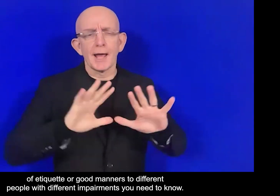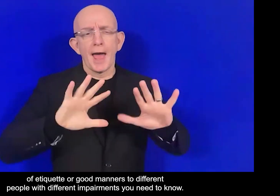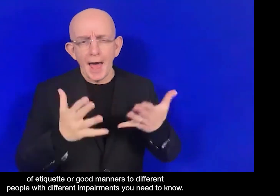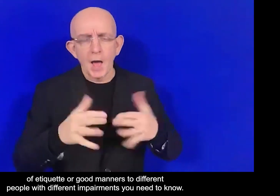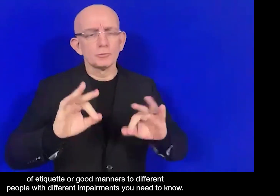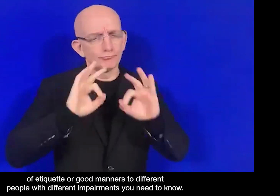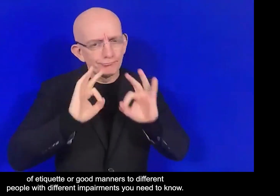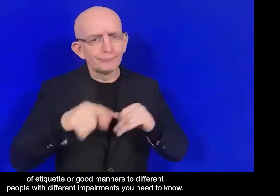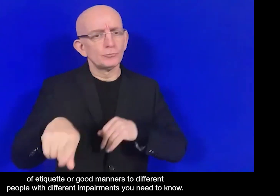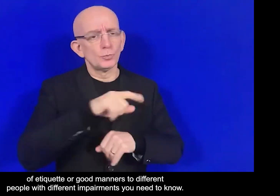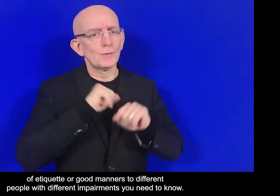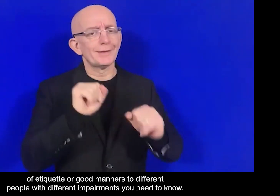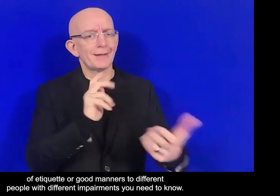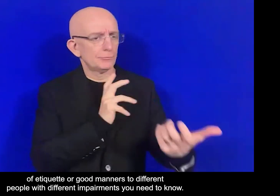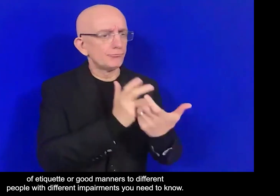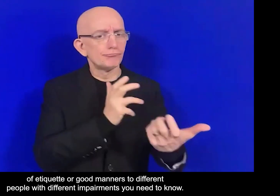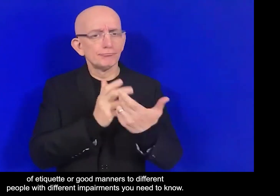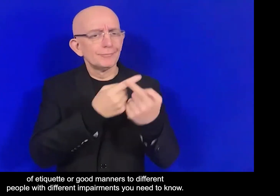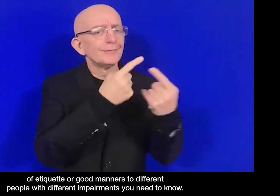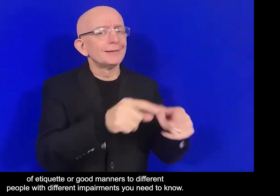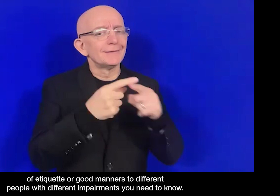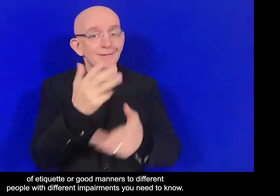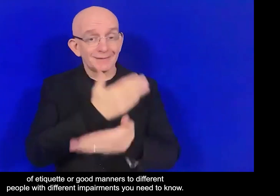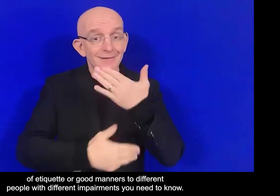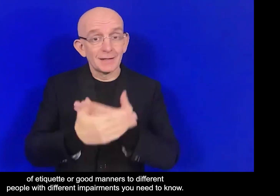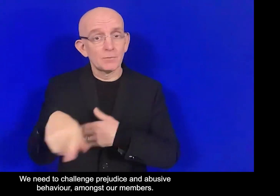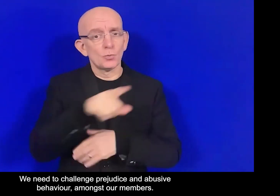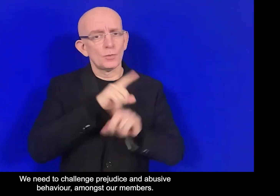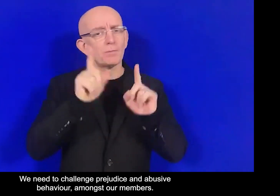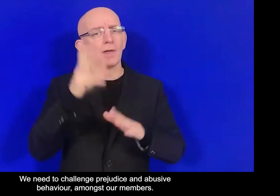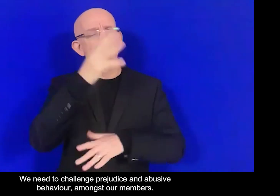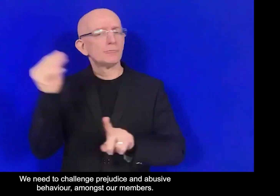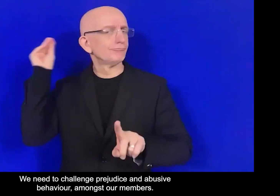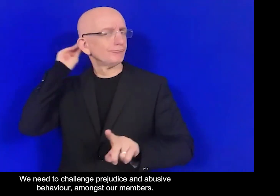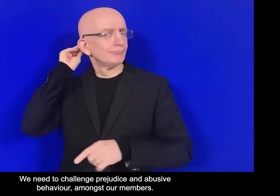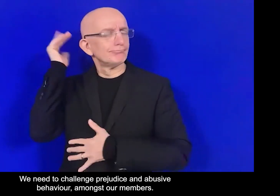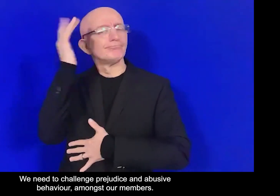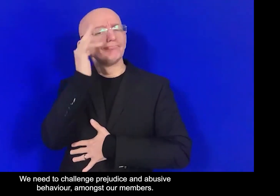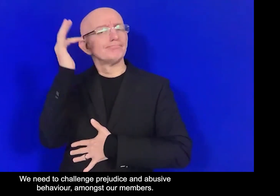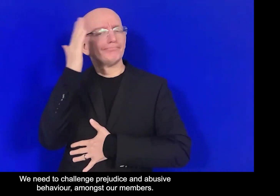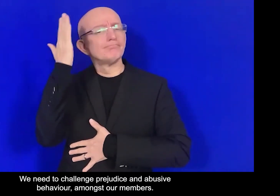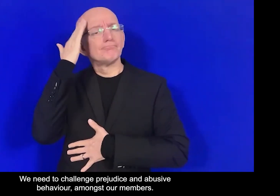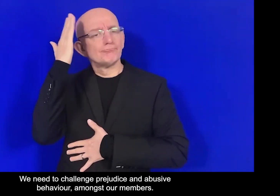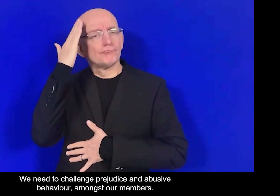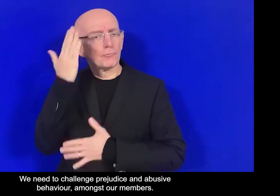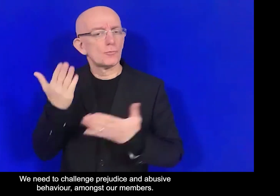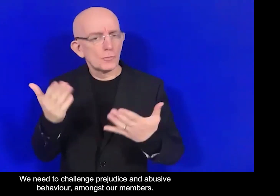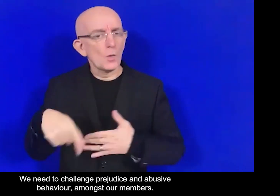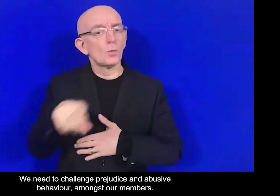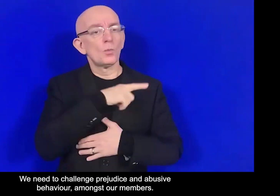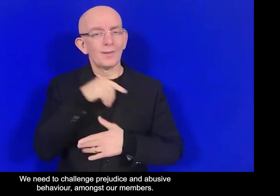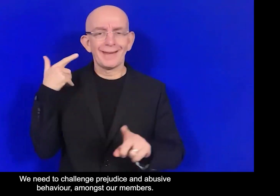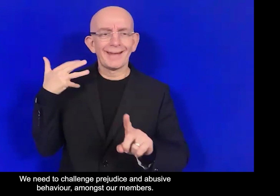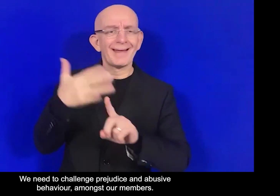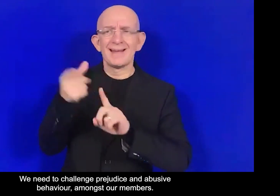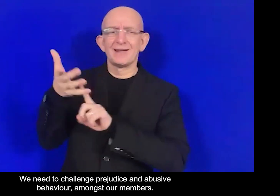different people with different impairments you need to know. We need to challenge prejudice and abusive behavior amongst